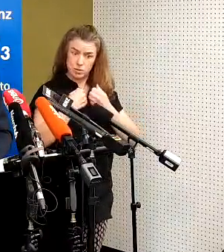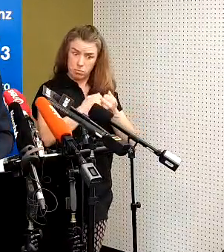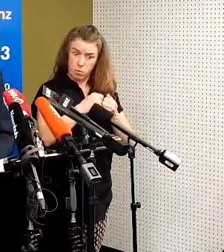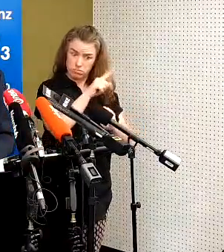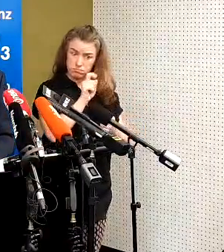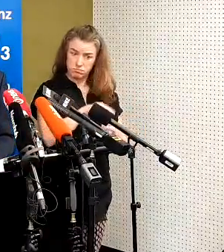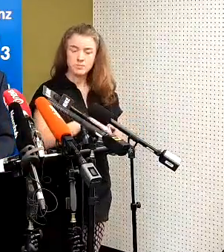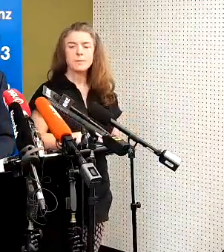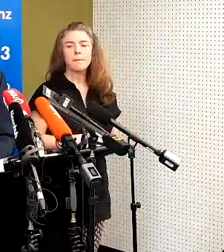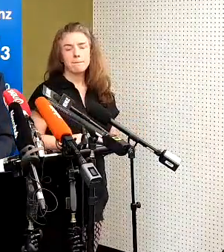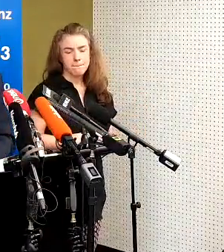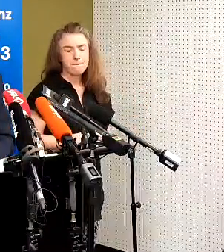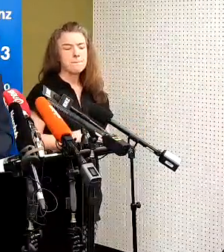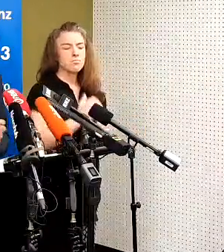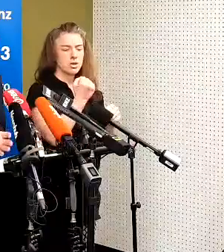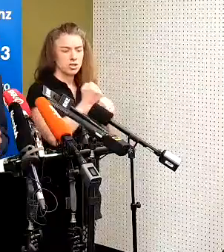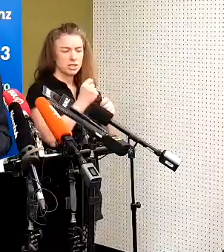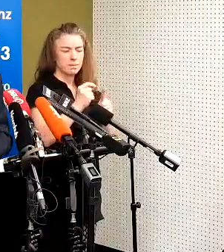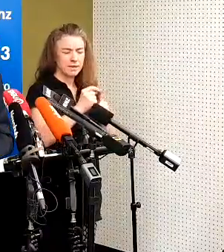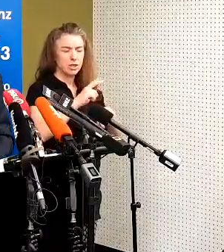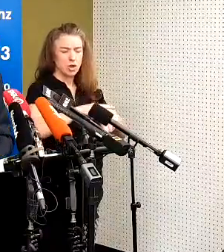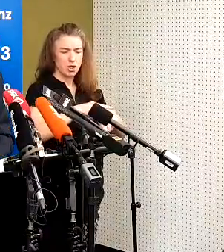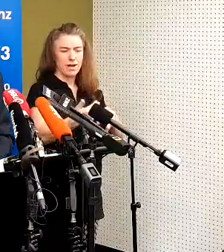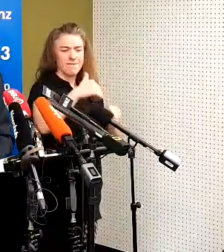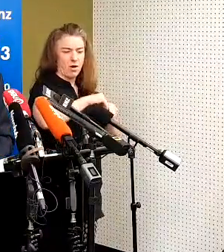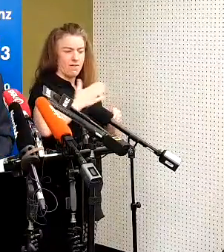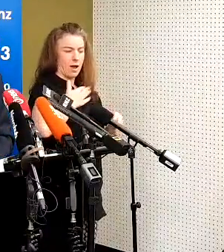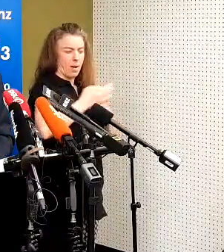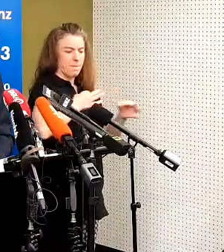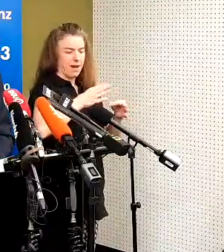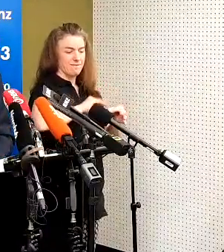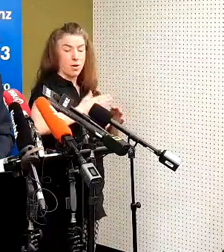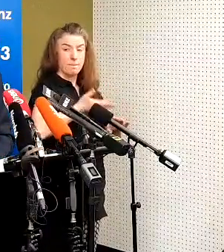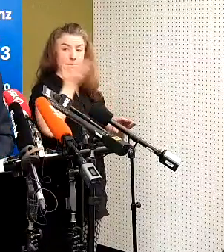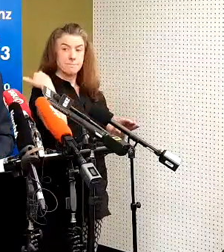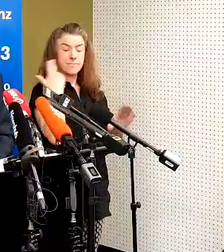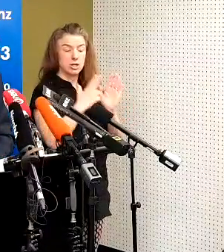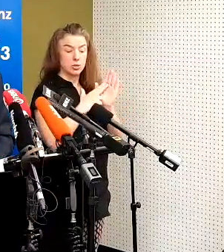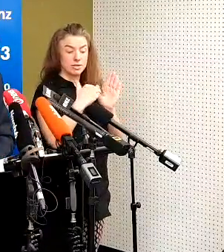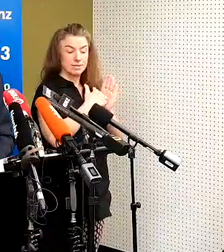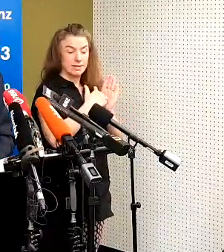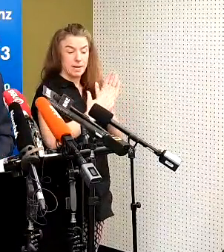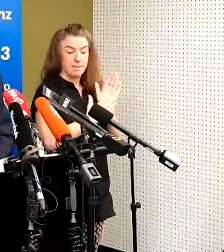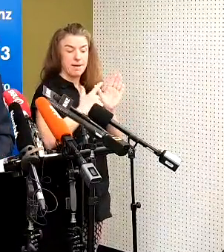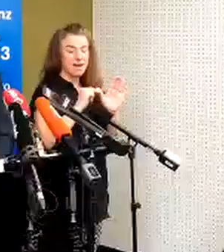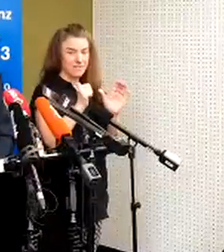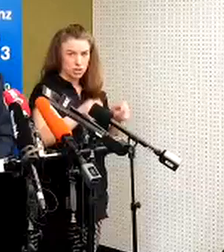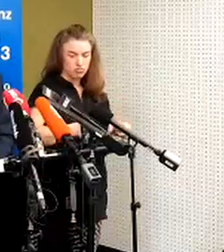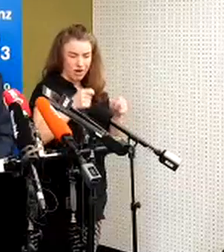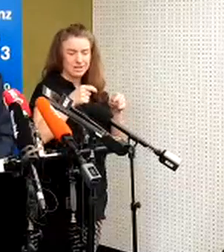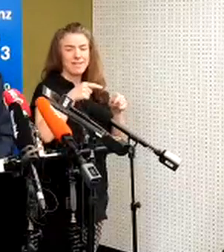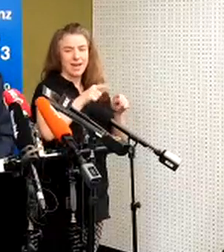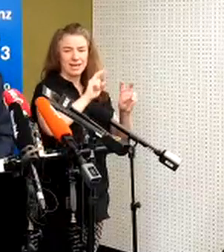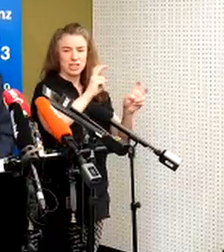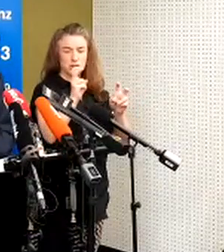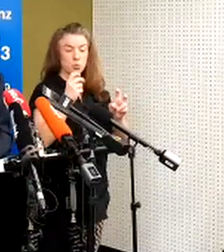had primary care general practitioners involved in our planning right from the start, and the NZMA, Kate Baddock, has raised these issues with us, so we've